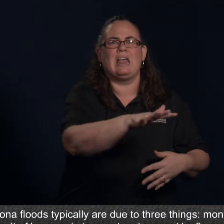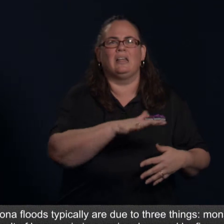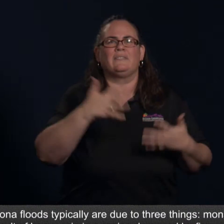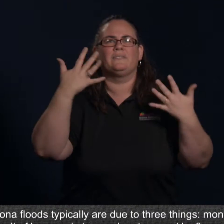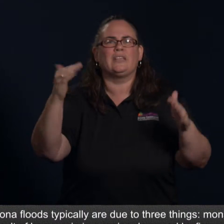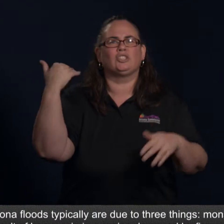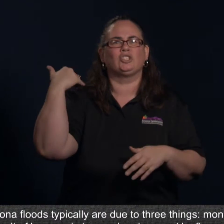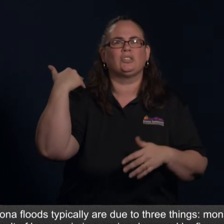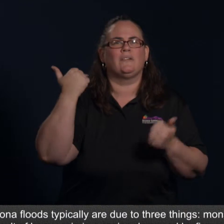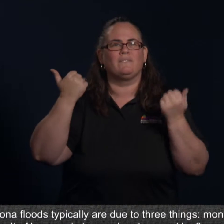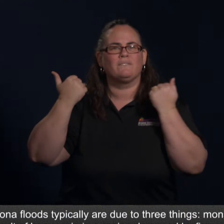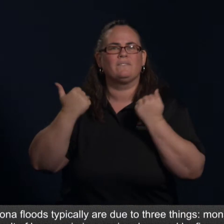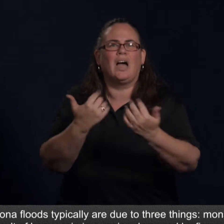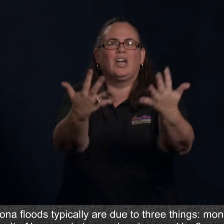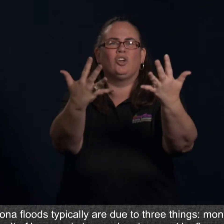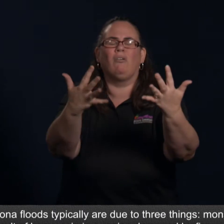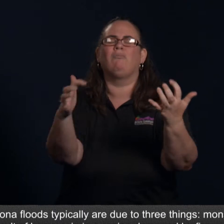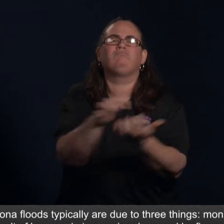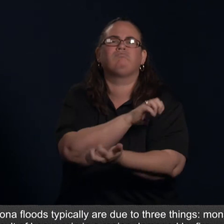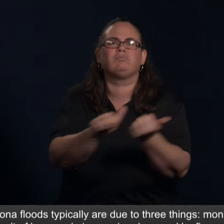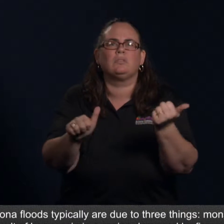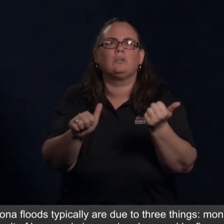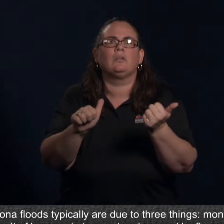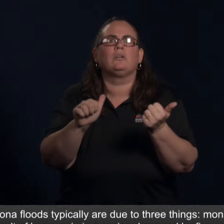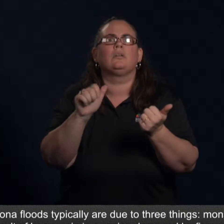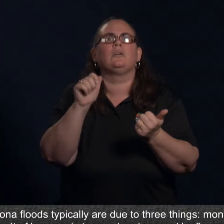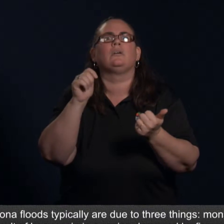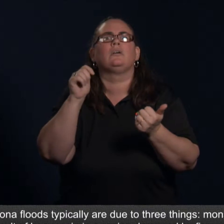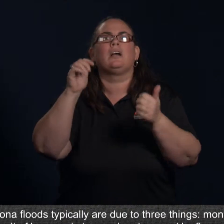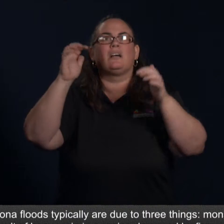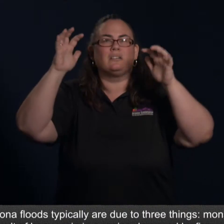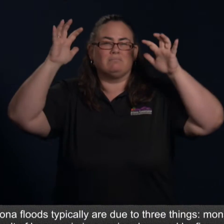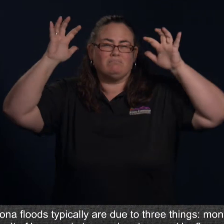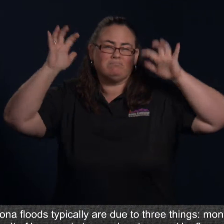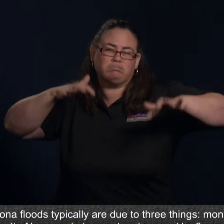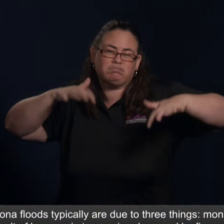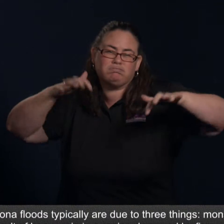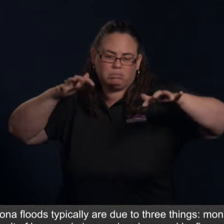or as a result of heavy rain in a region damaged by fire.